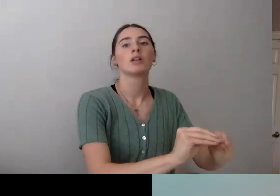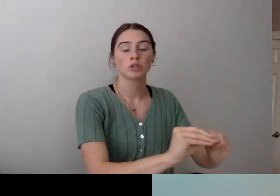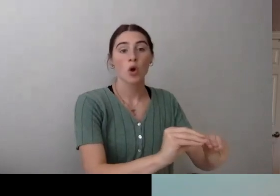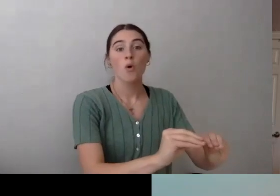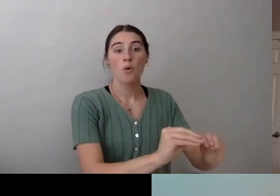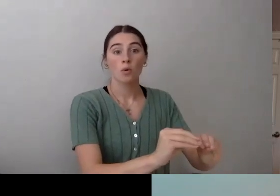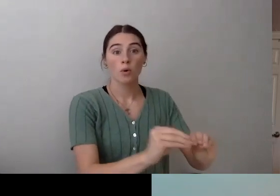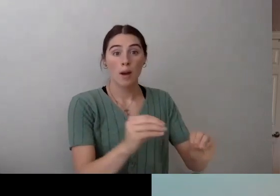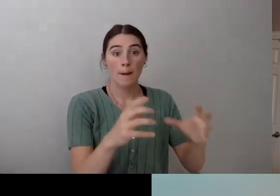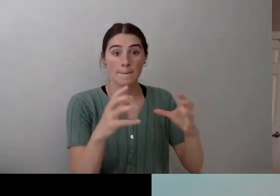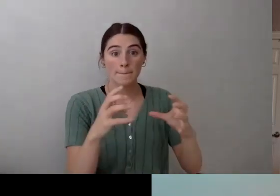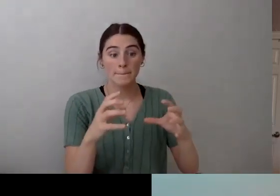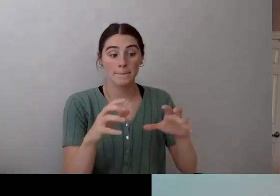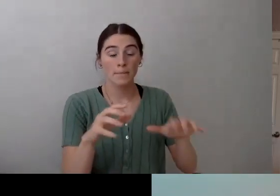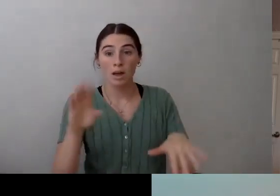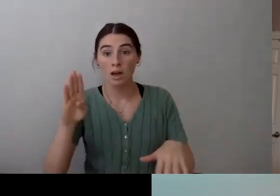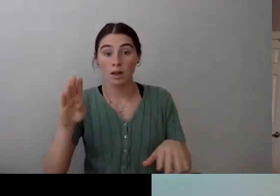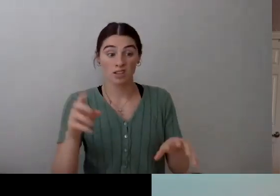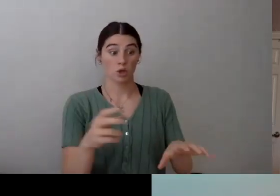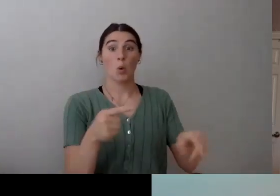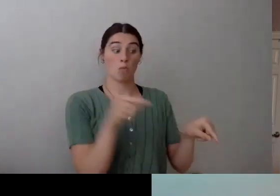last in the freezer for up to 3 months.